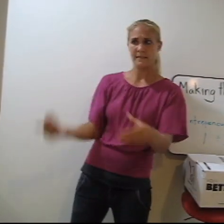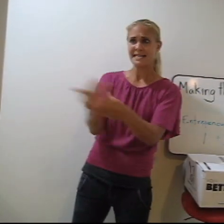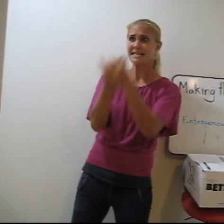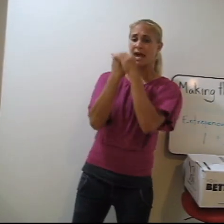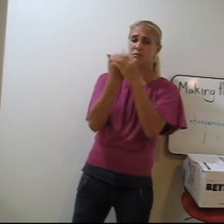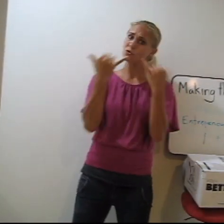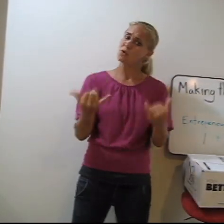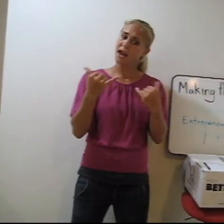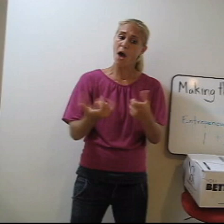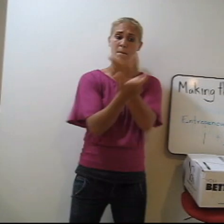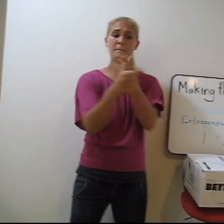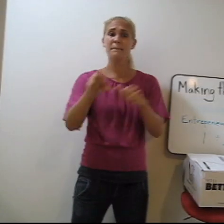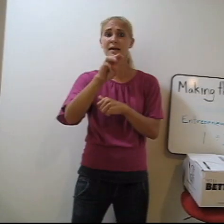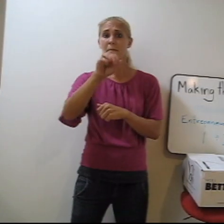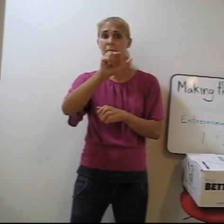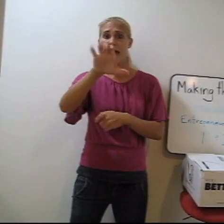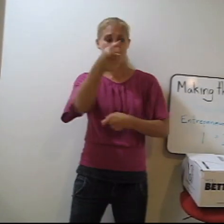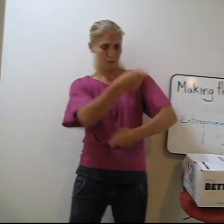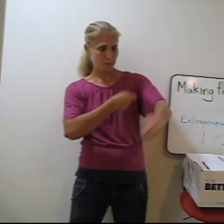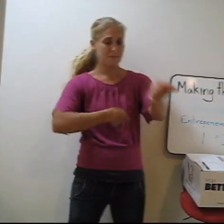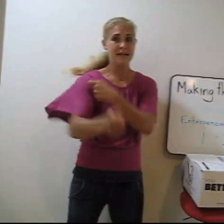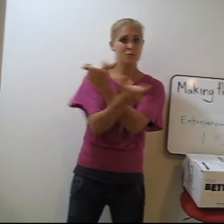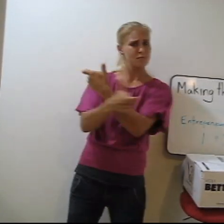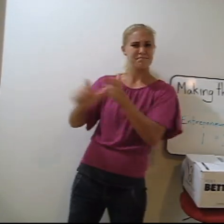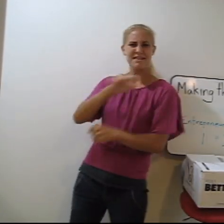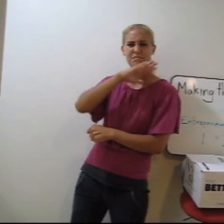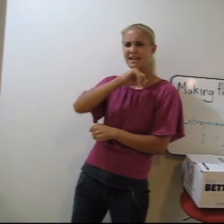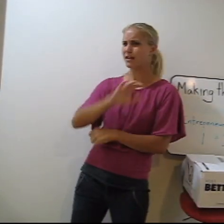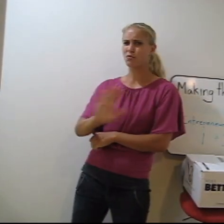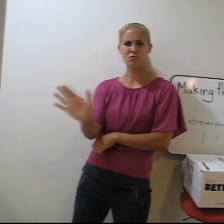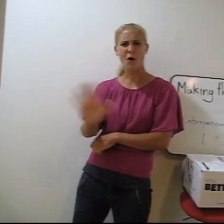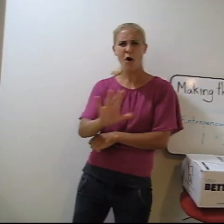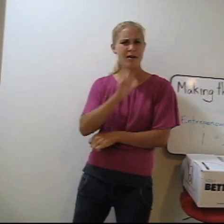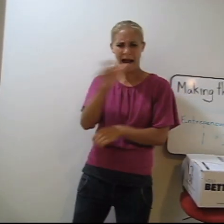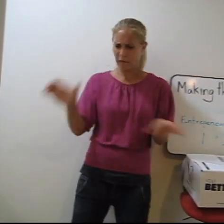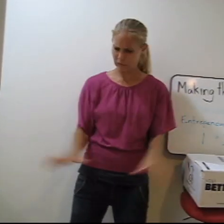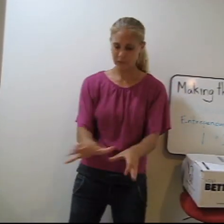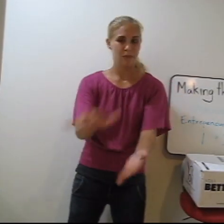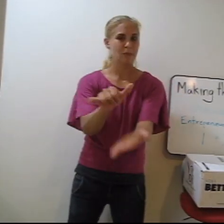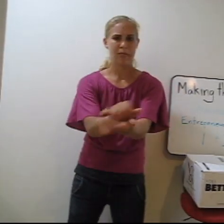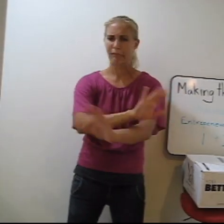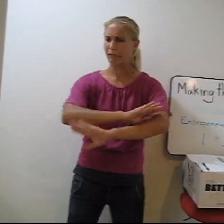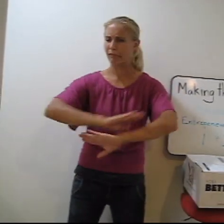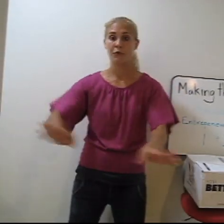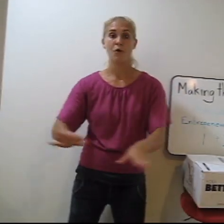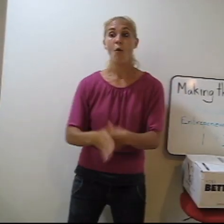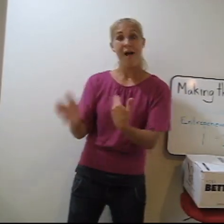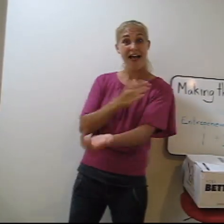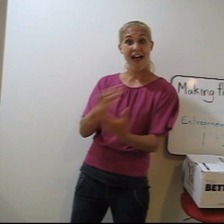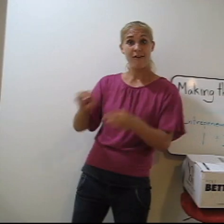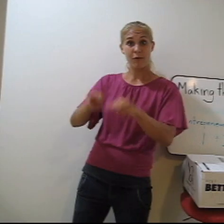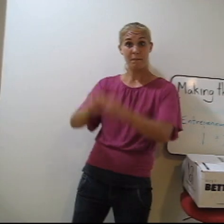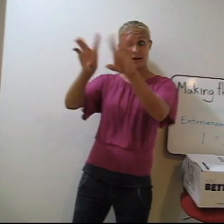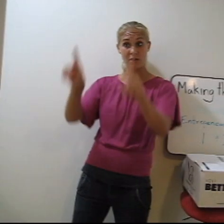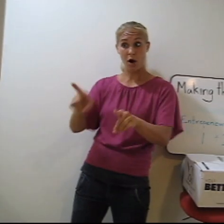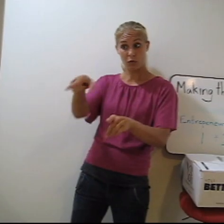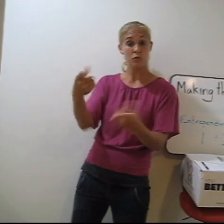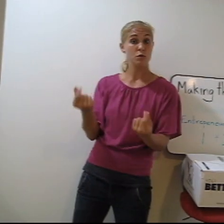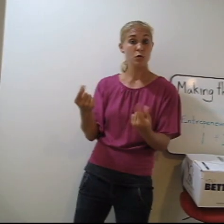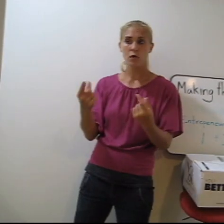the Big Mac with the Big Pig. No, you wouldn't do that. Whatever they are doing has been developed through diligent study, research,